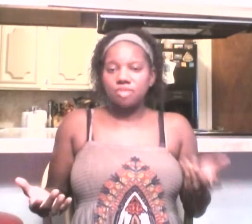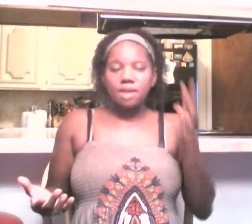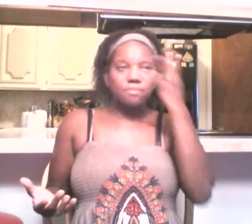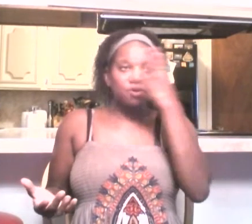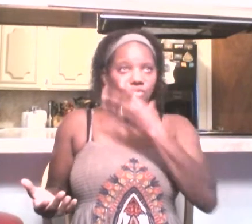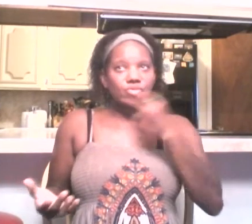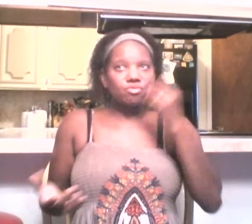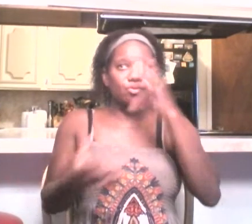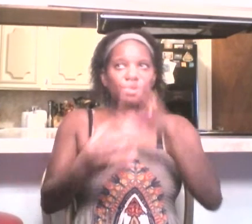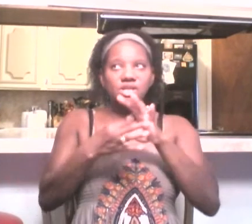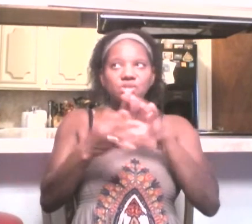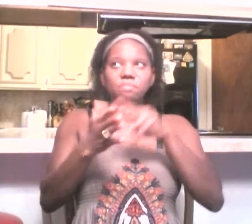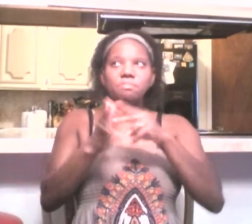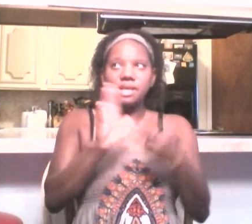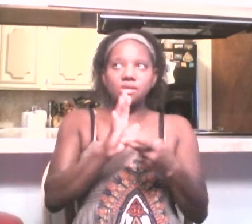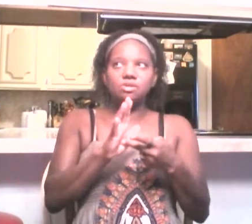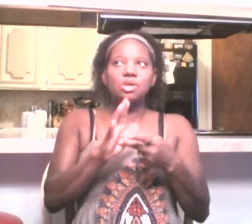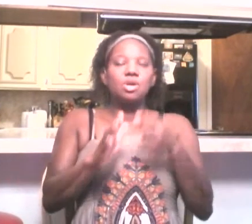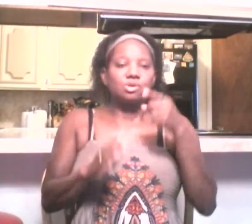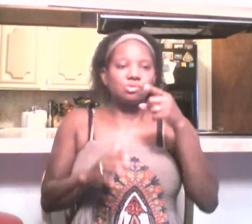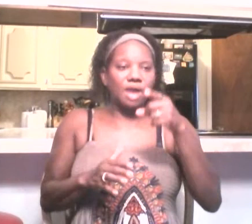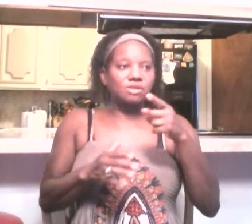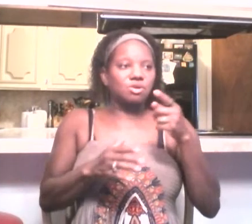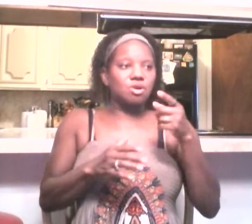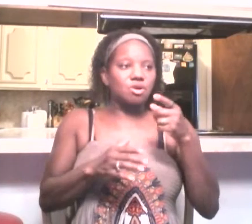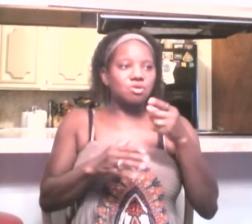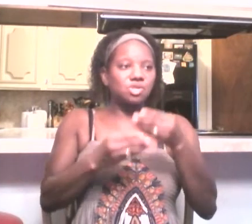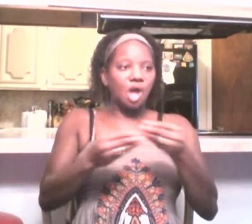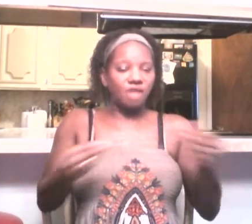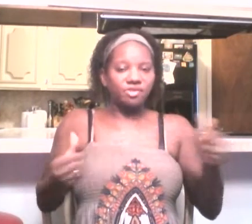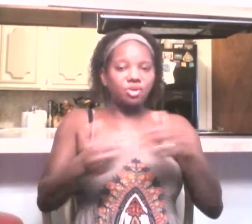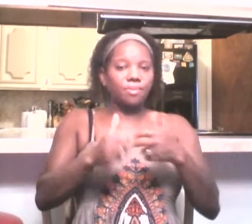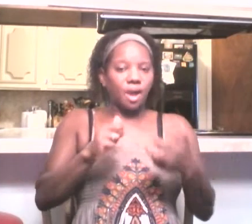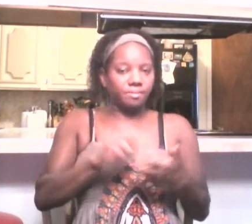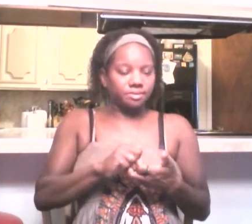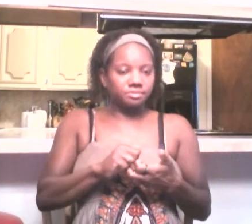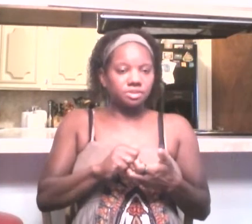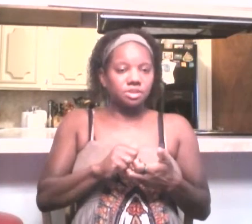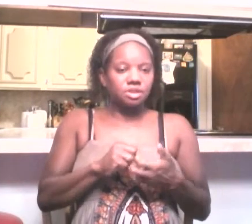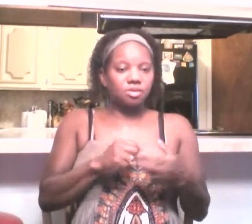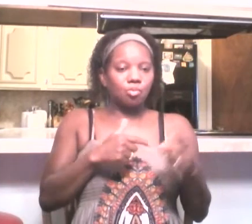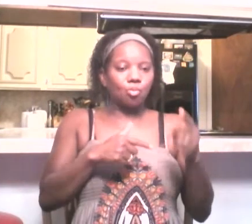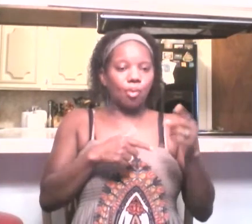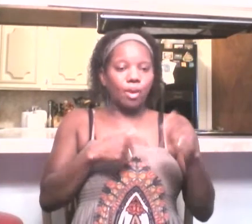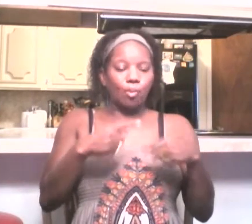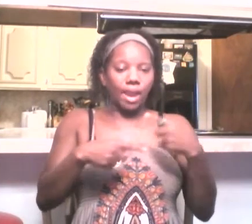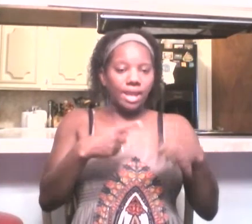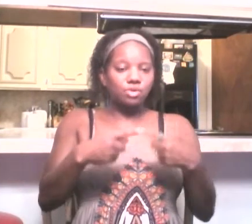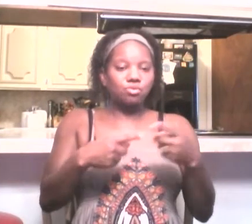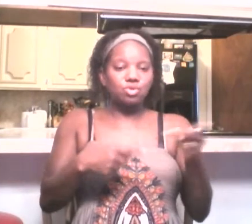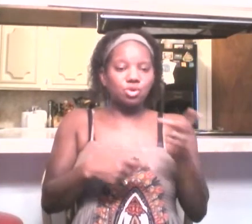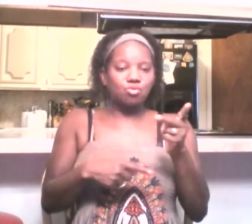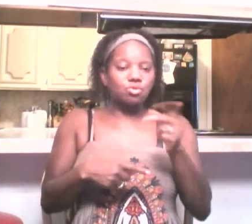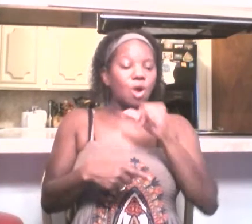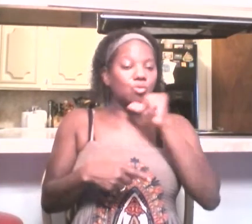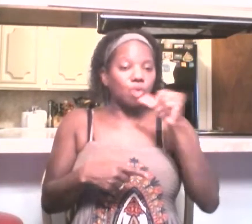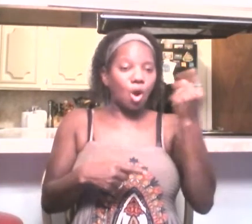A beautiful relationship means you guys are solving your problem. When you two don't